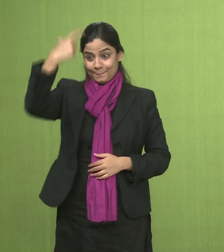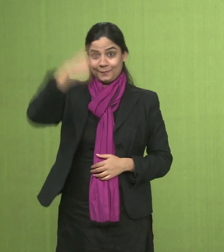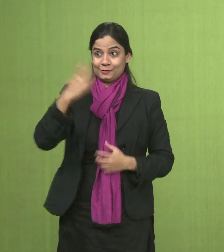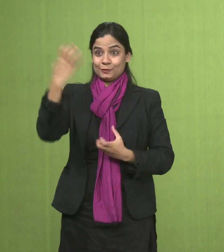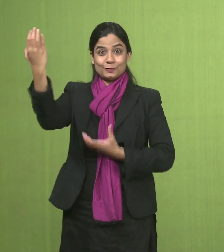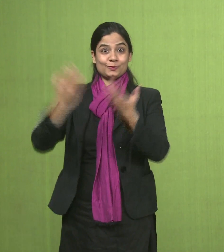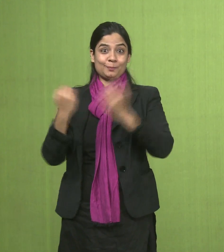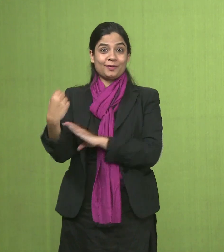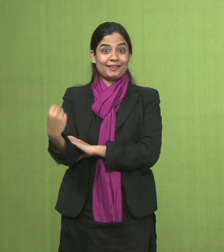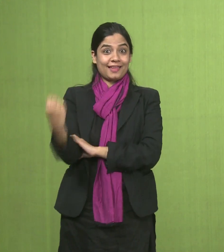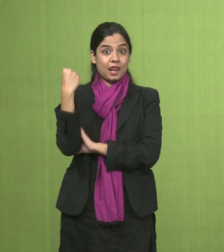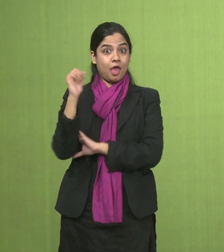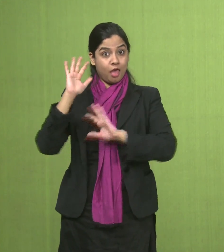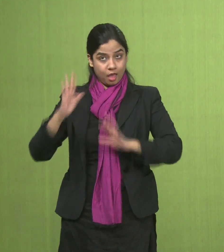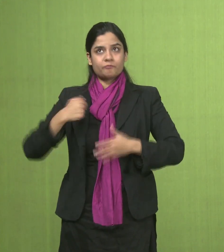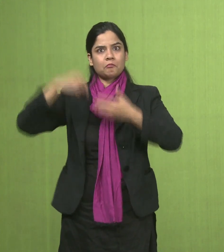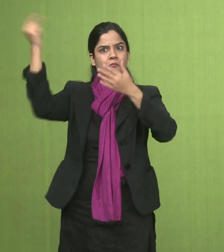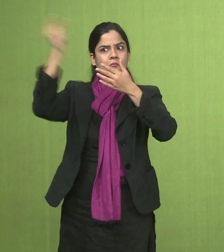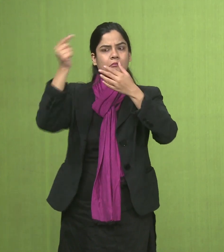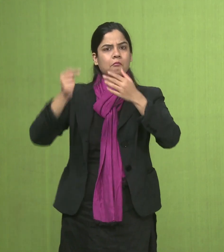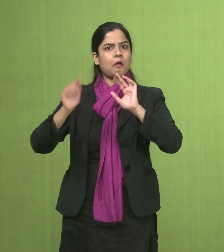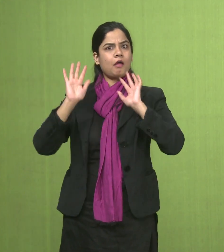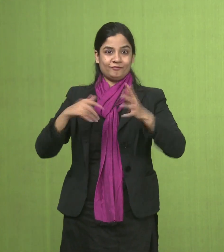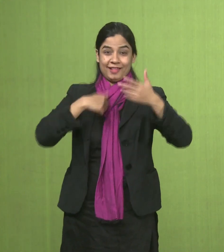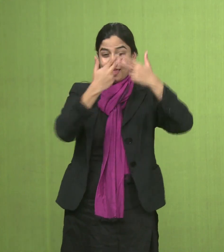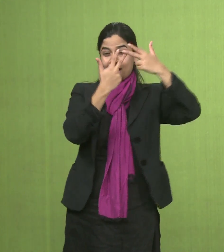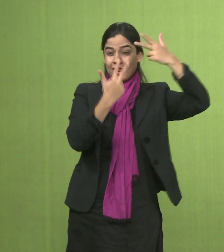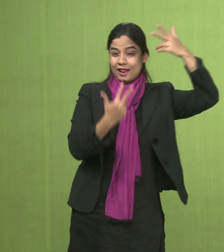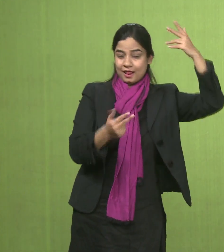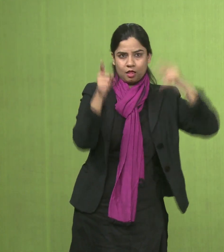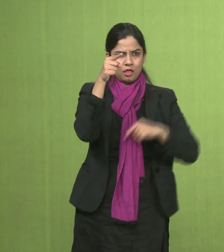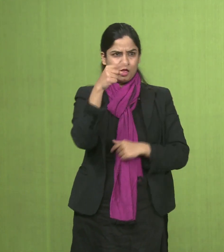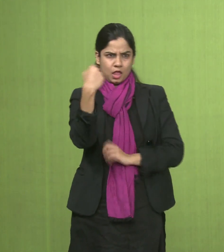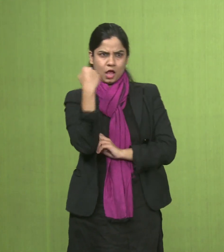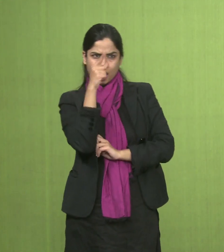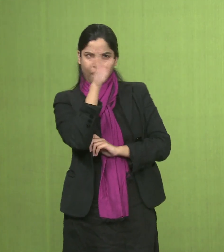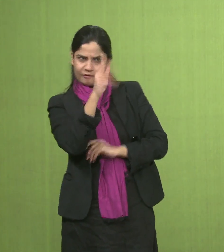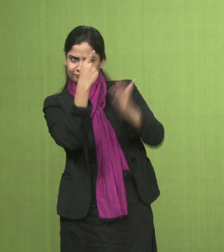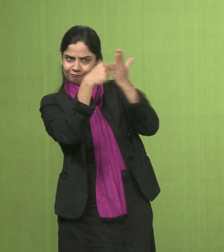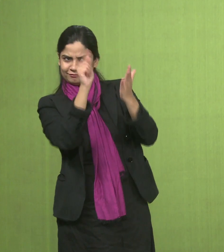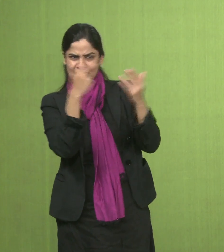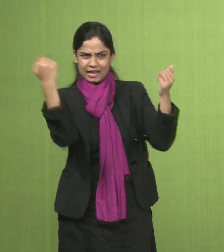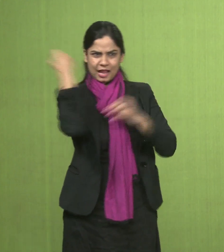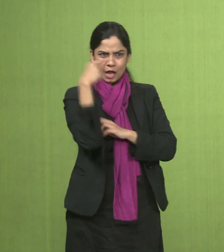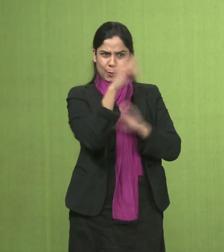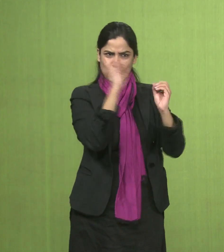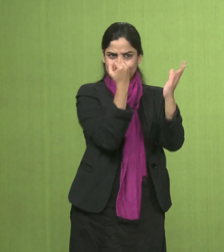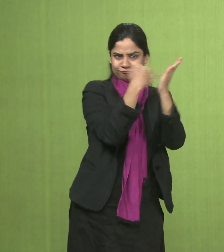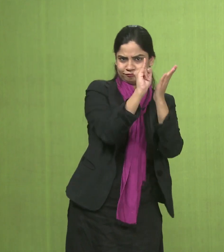So all of us consumers, we have consumer rights. I will be telling you some rights. Tell me if they are right or